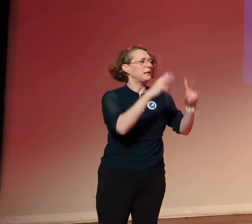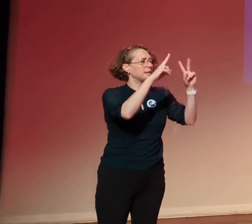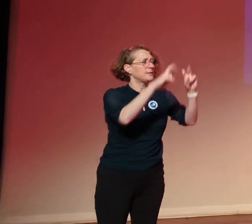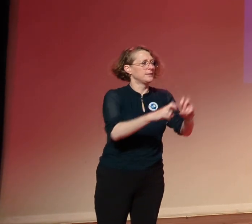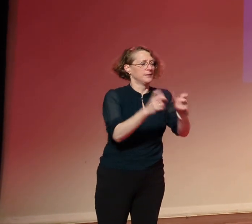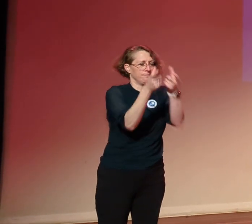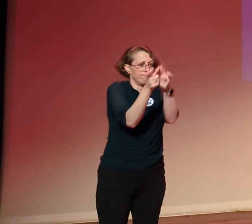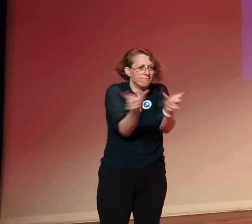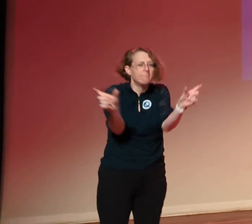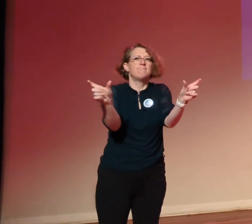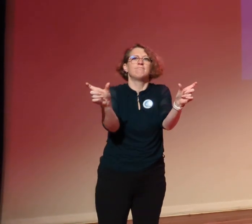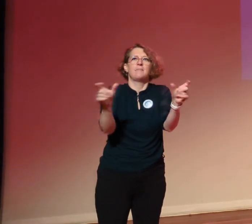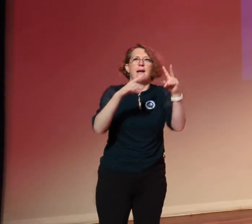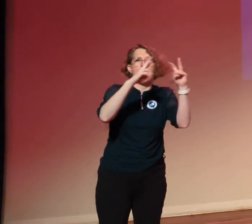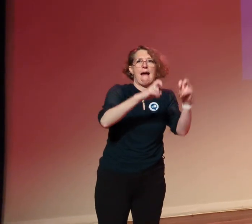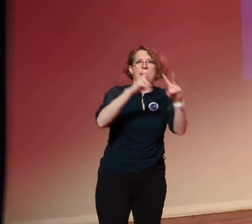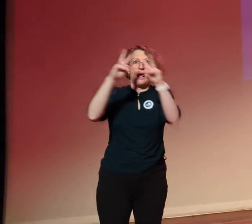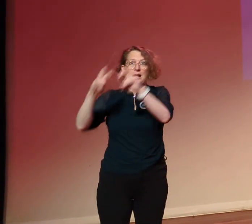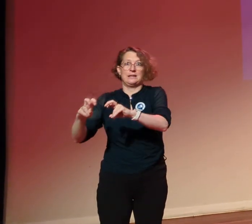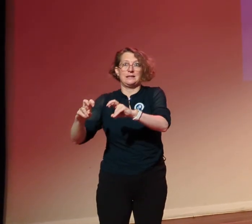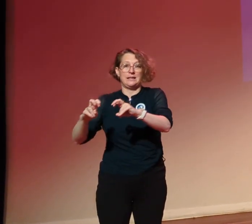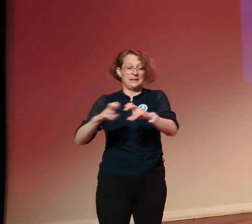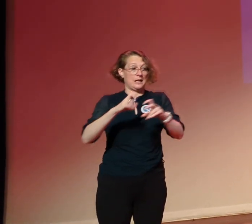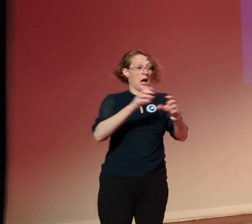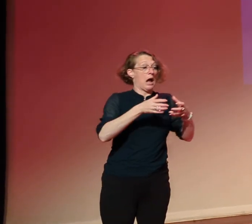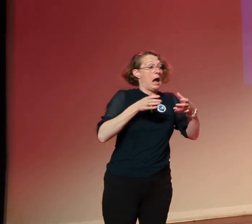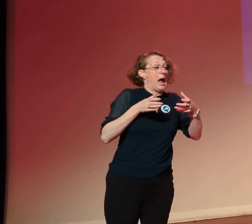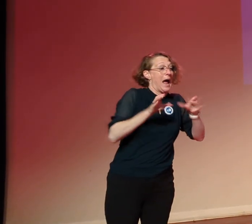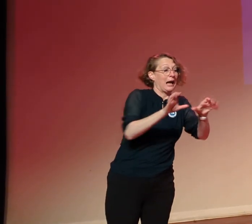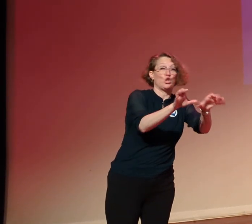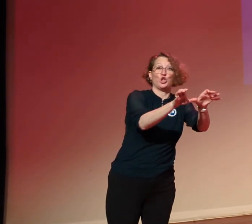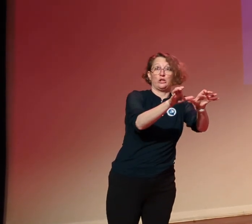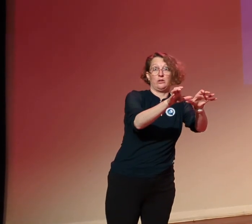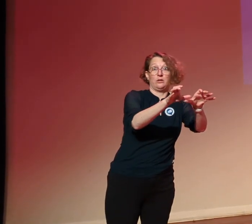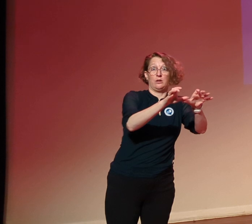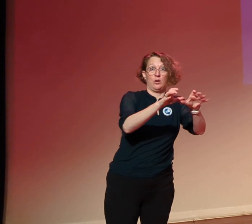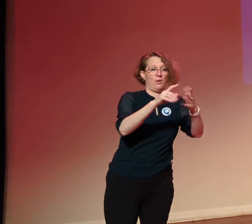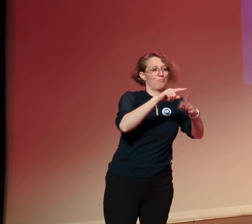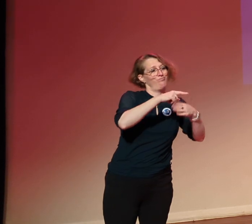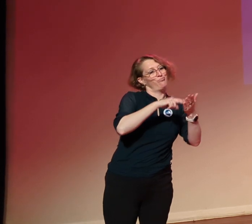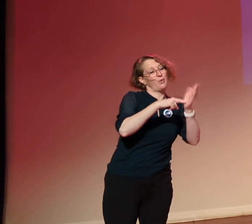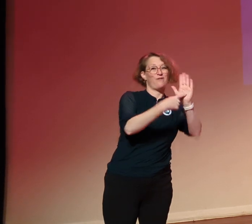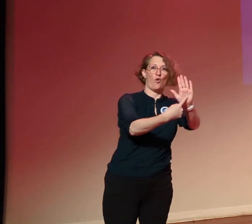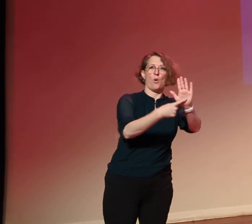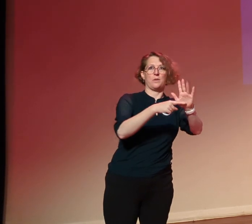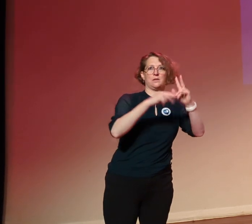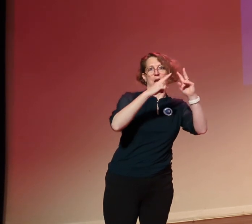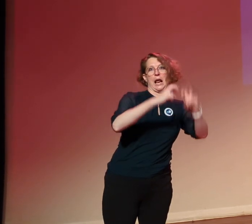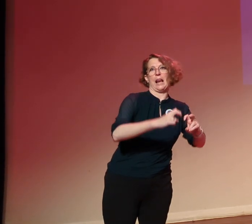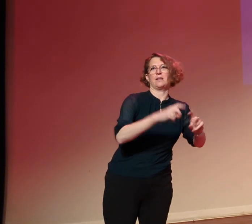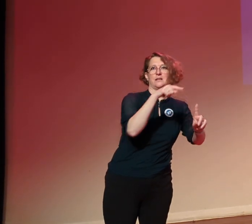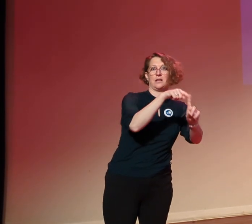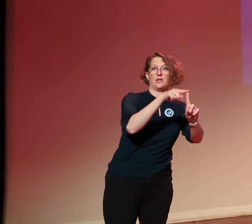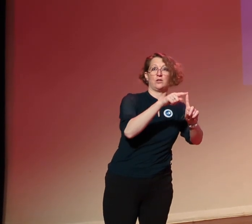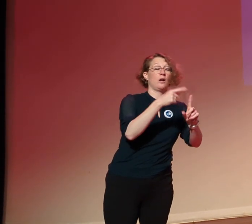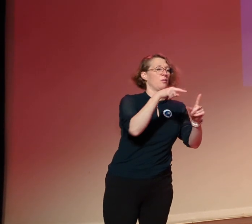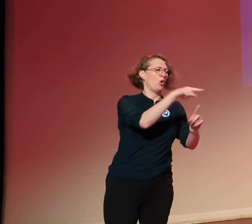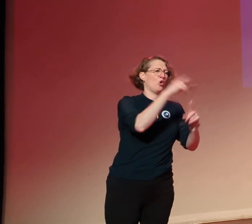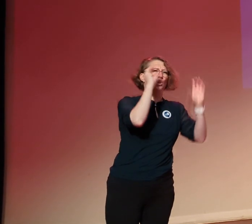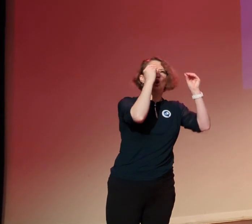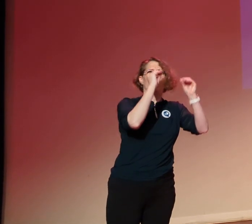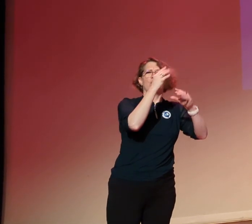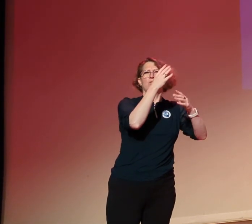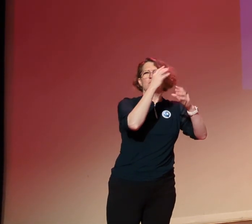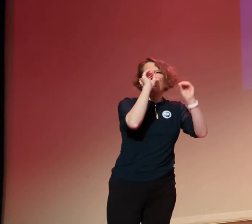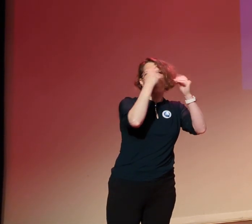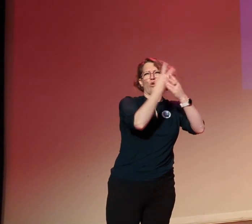sections, giving an action performance analysis because this was something that Gemini was already known to do.